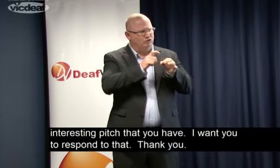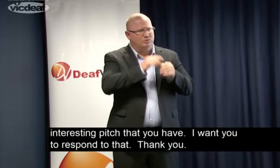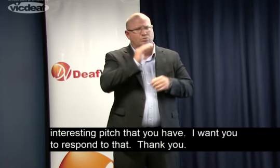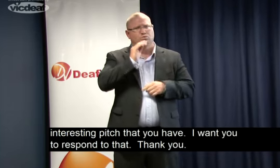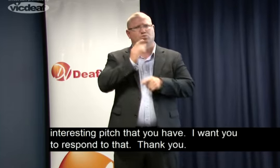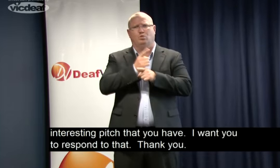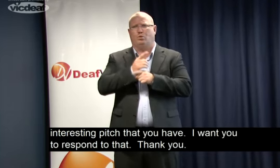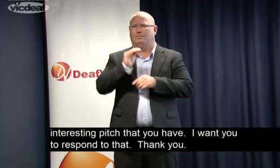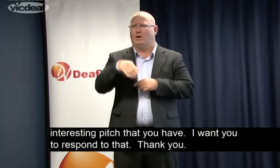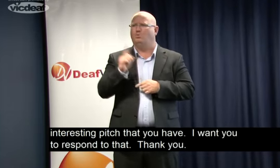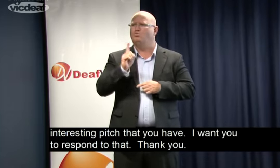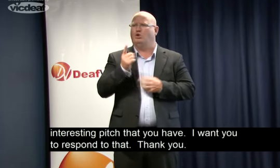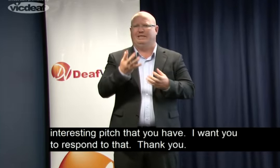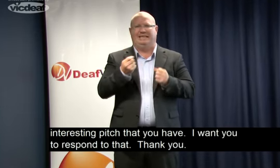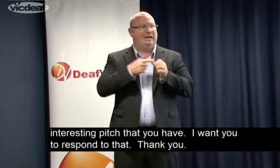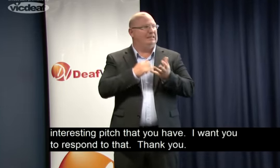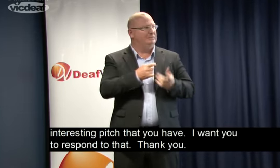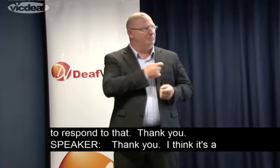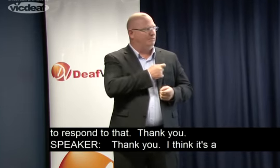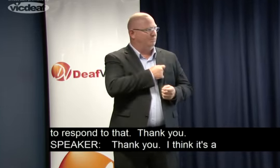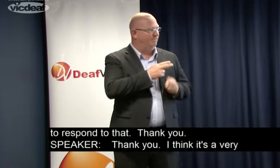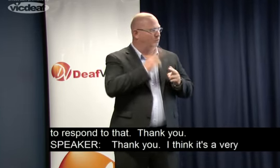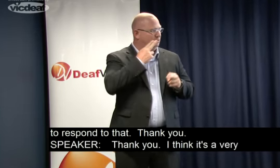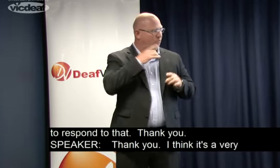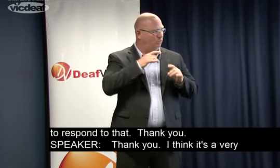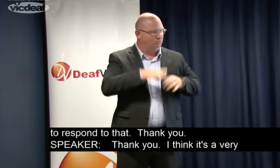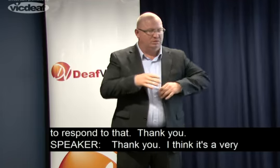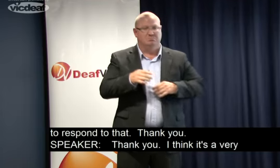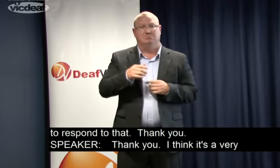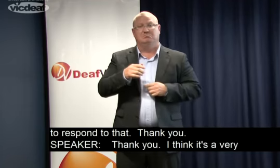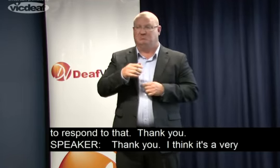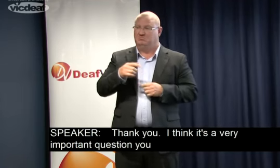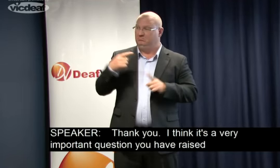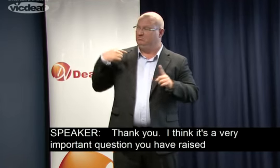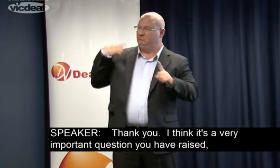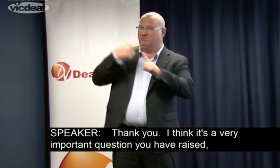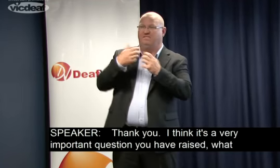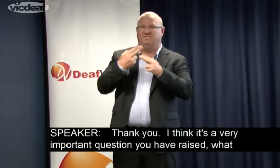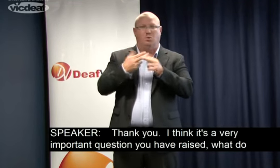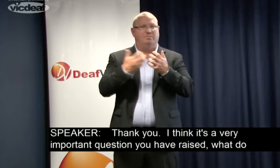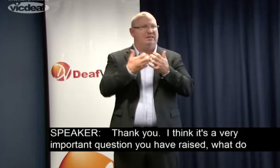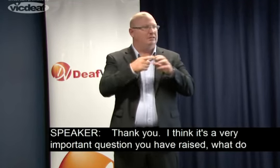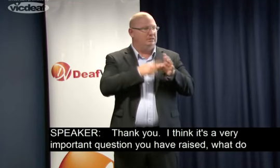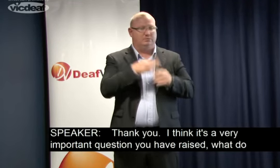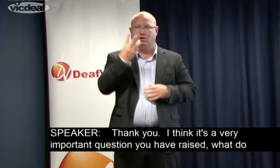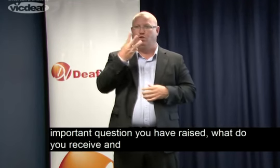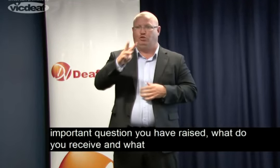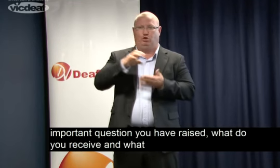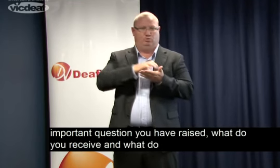I think it's a very important question that you raise. What do you receive as members and what do you get from Deaf Australia? And for many